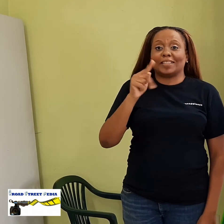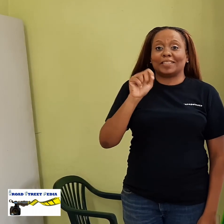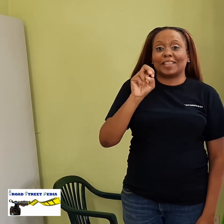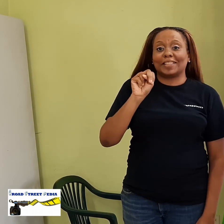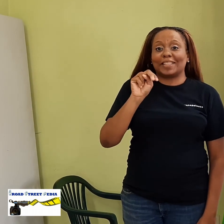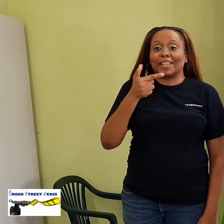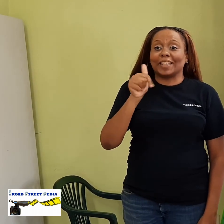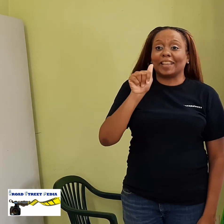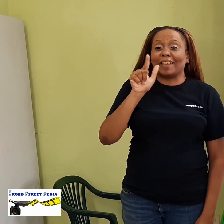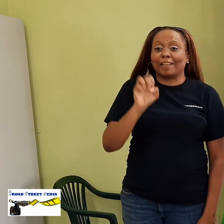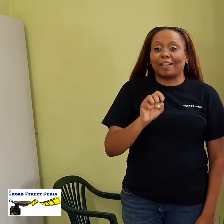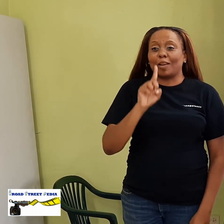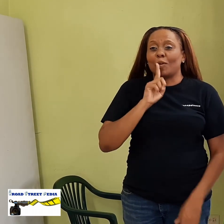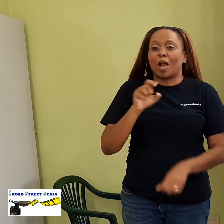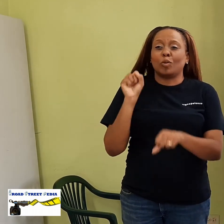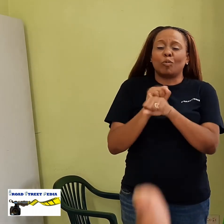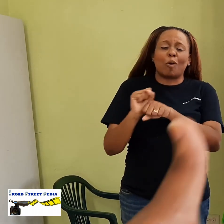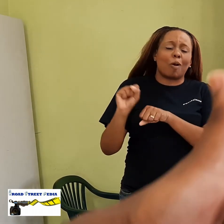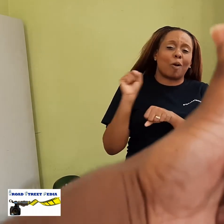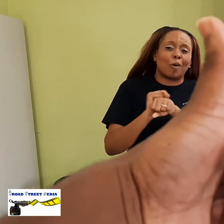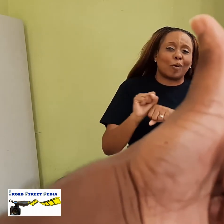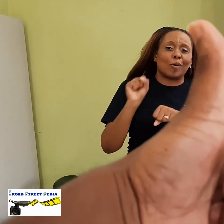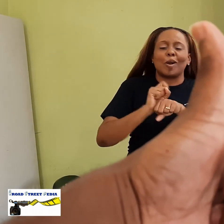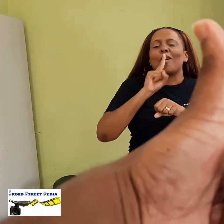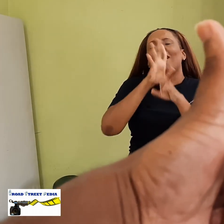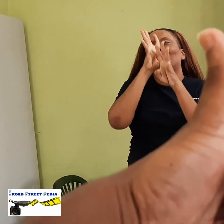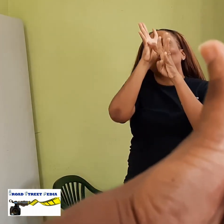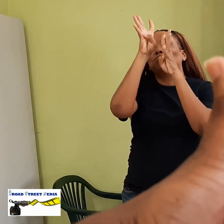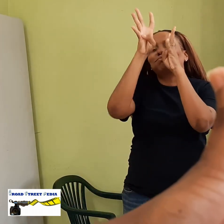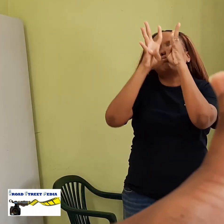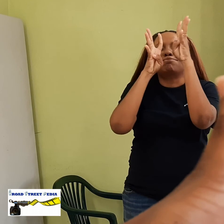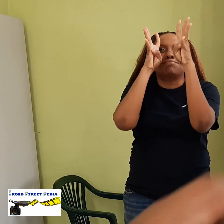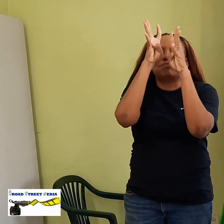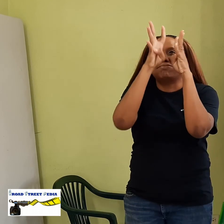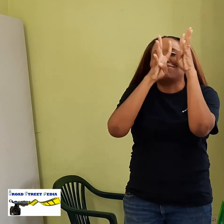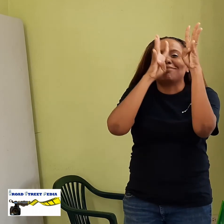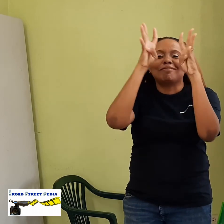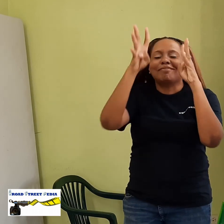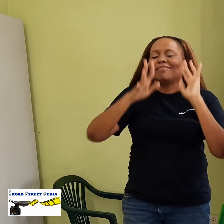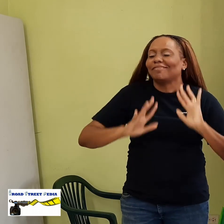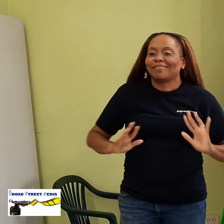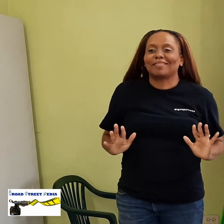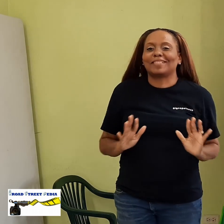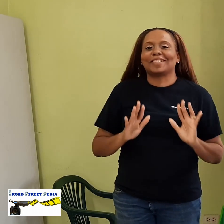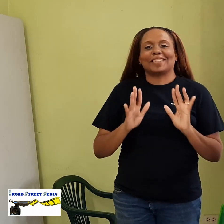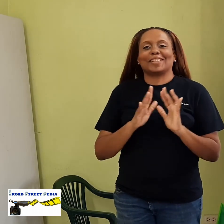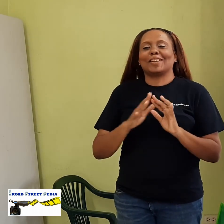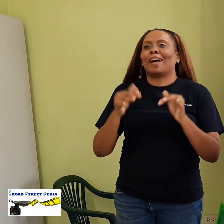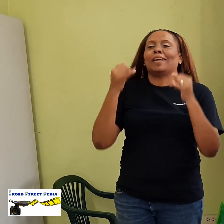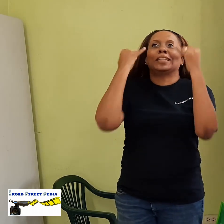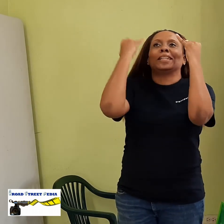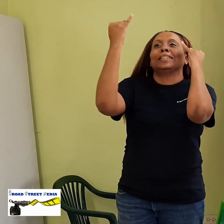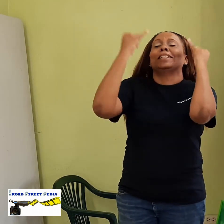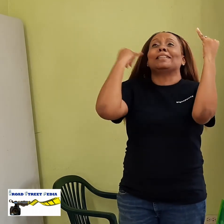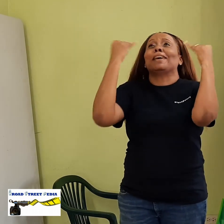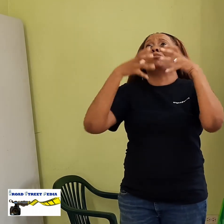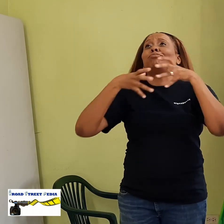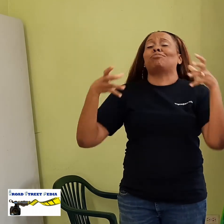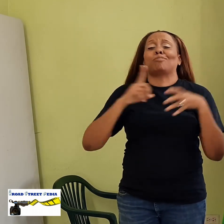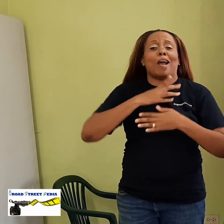hardworking. He is so creative and, and full of ideas. And